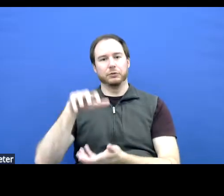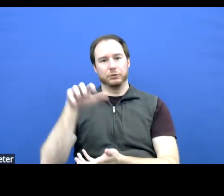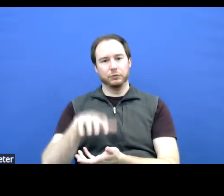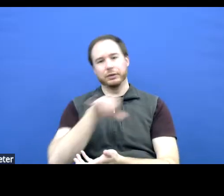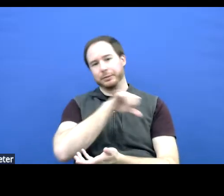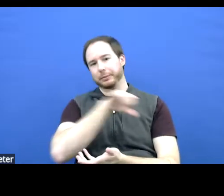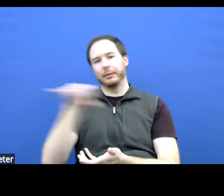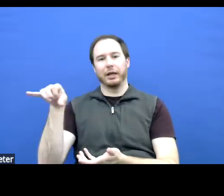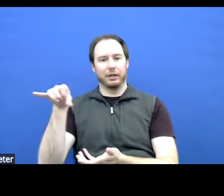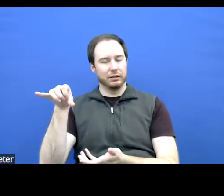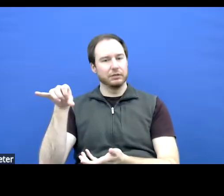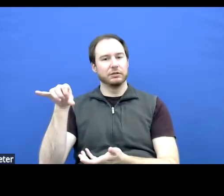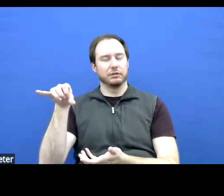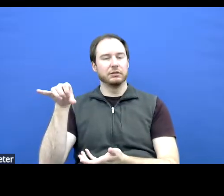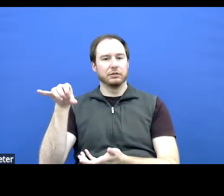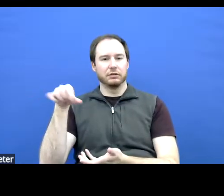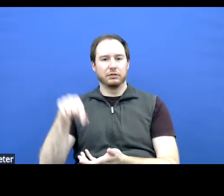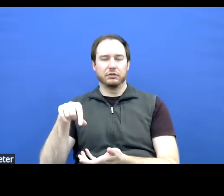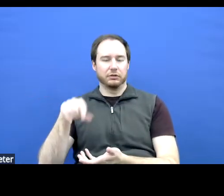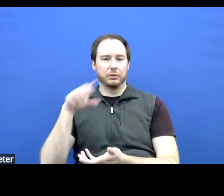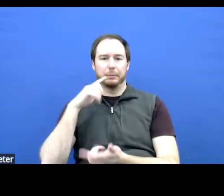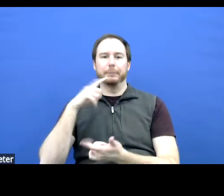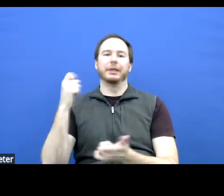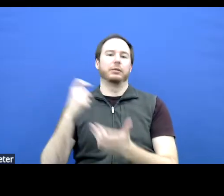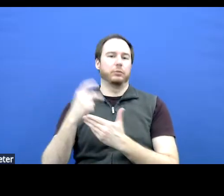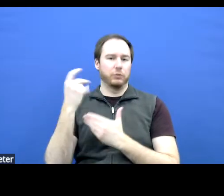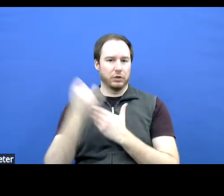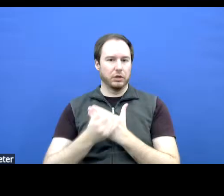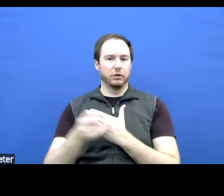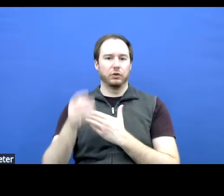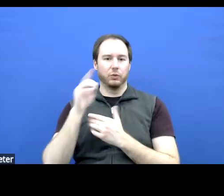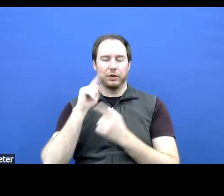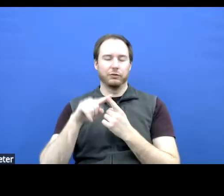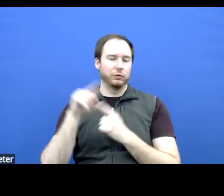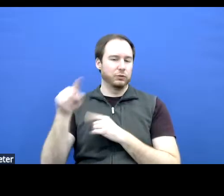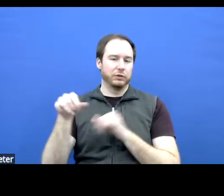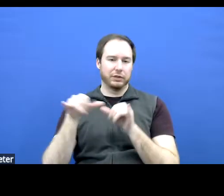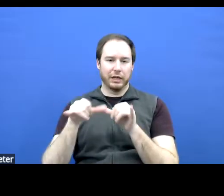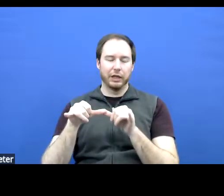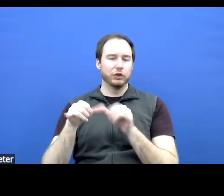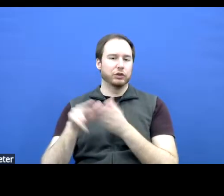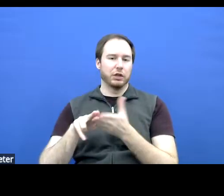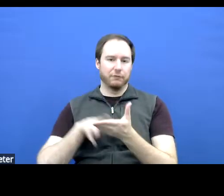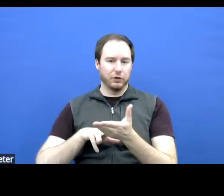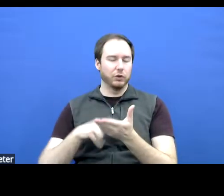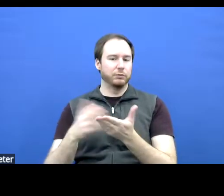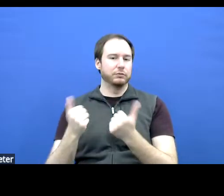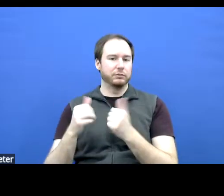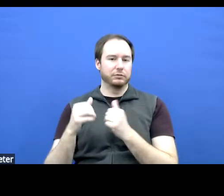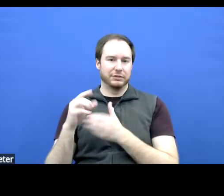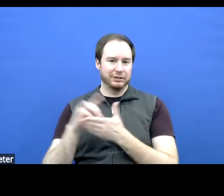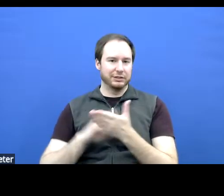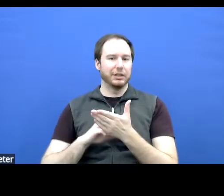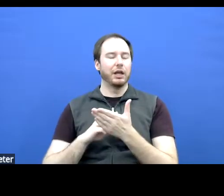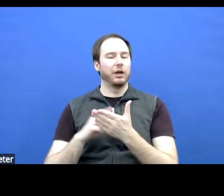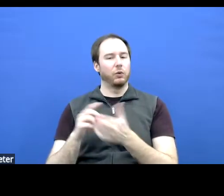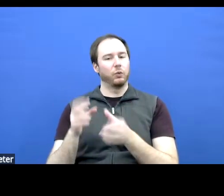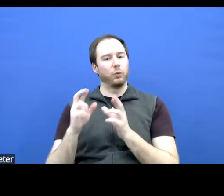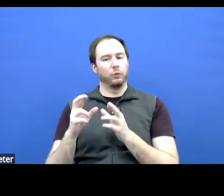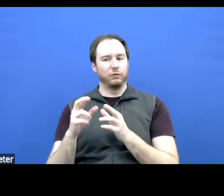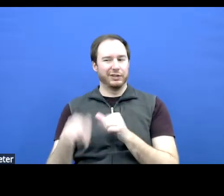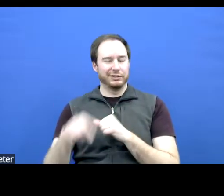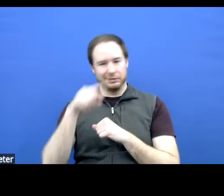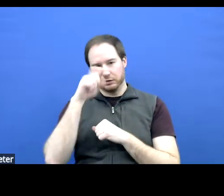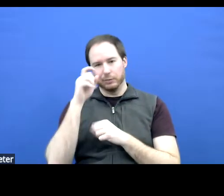it. That's a major project. They're going to go out to an engineering firm, get that design. So hopefully that'll be sometime